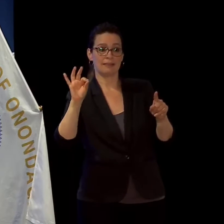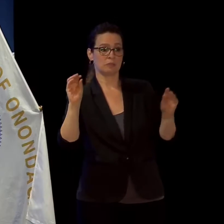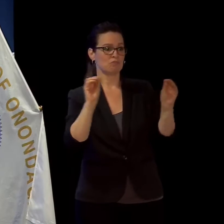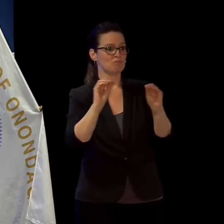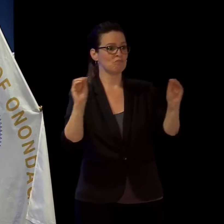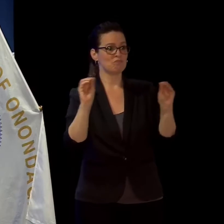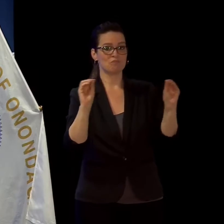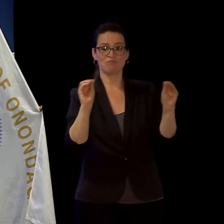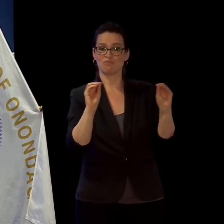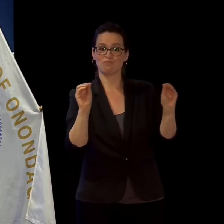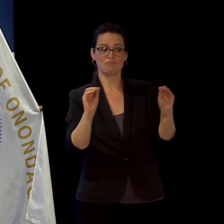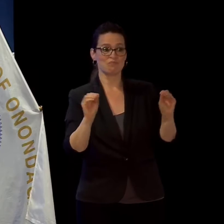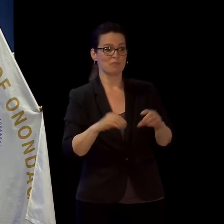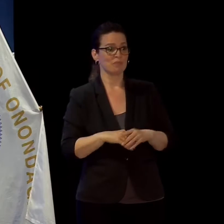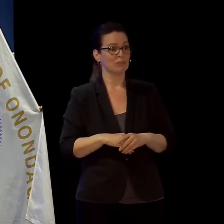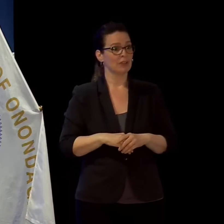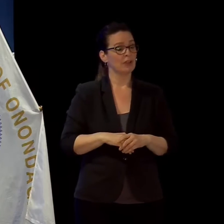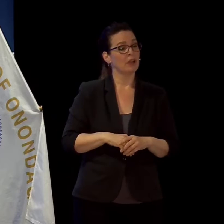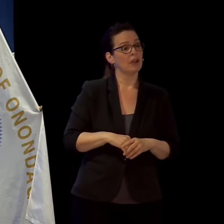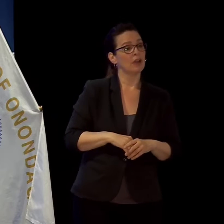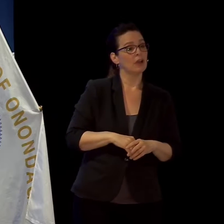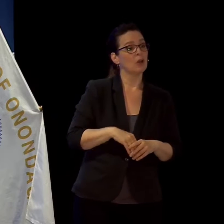80 and above in Onondaga County today.